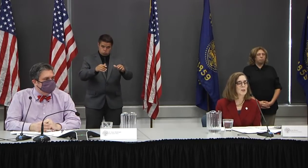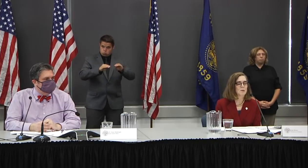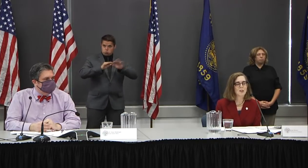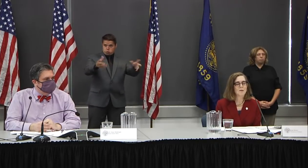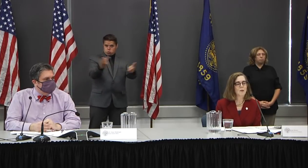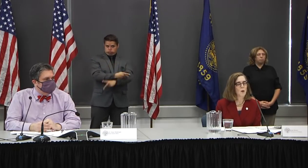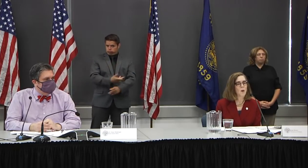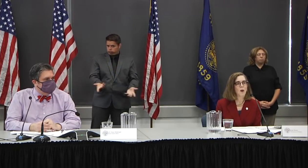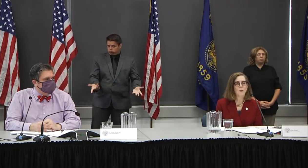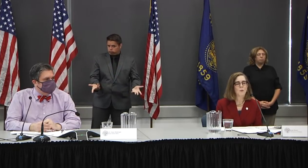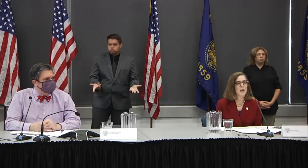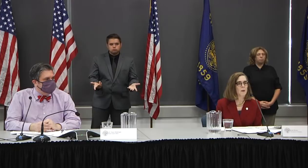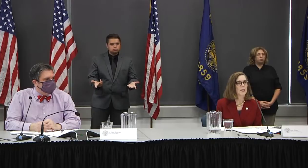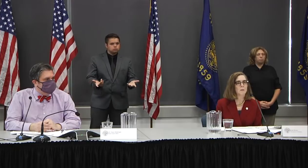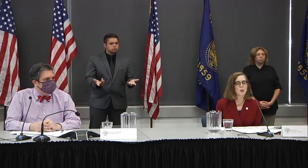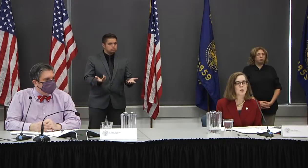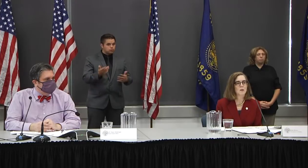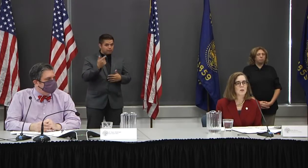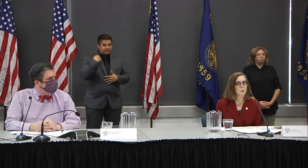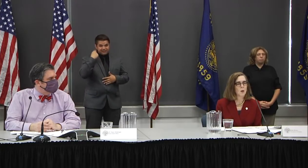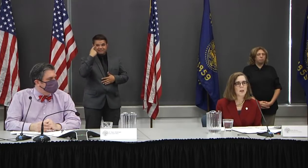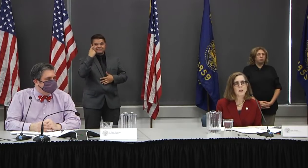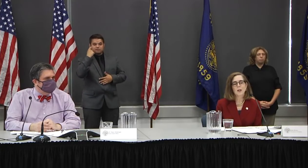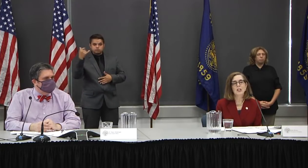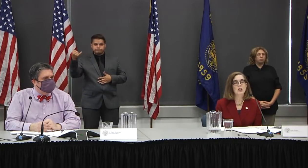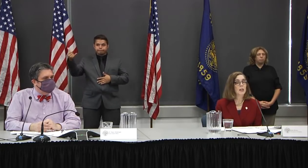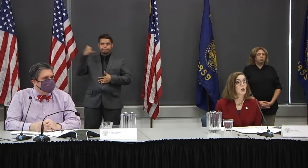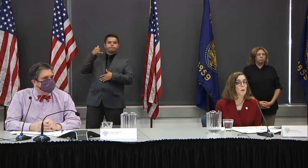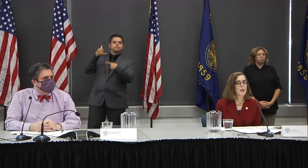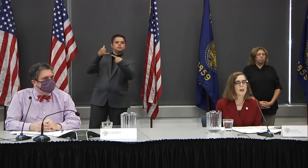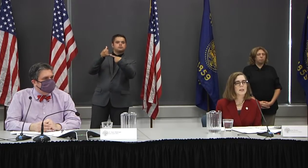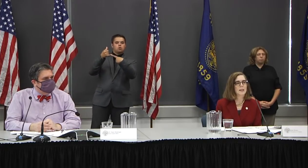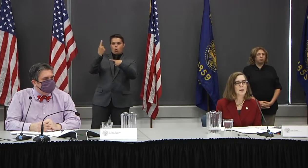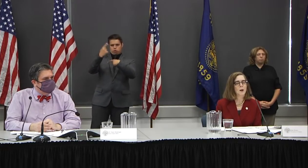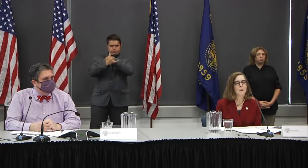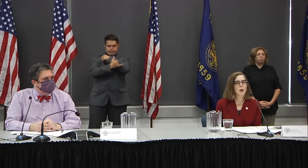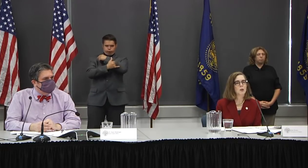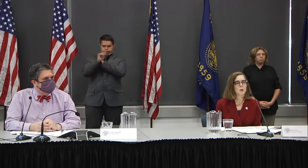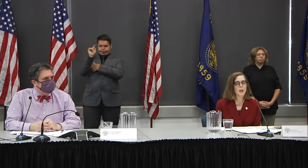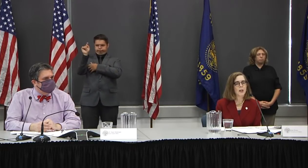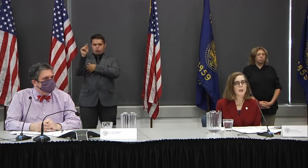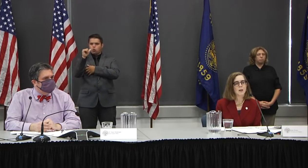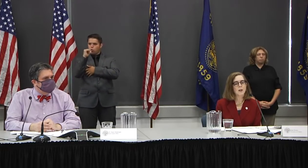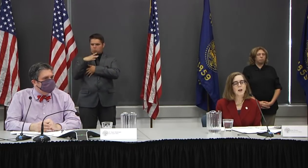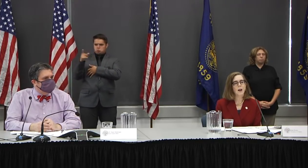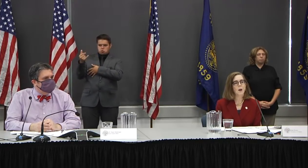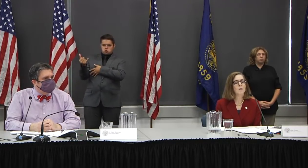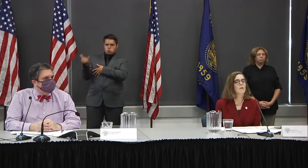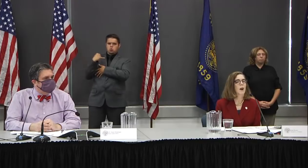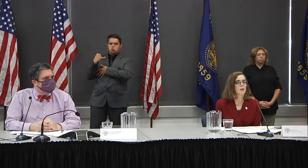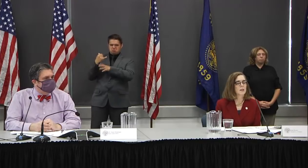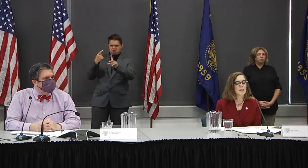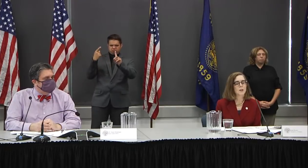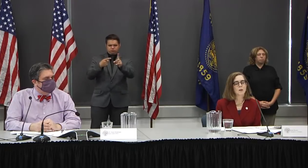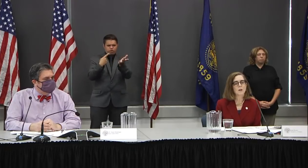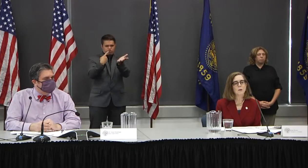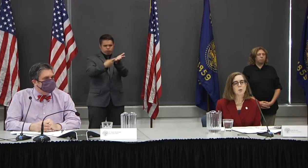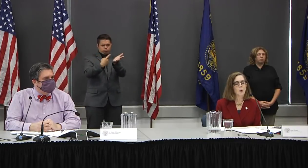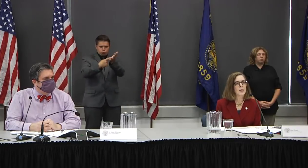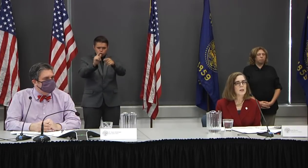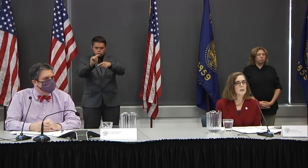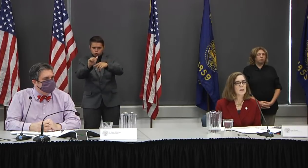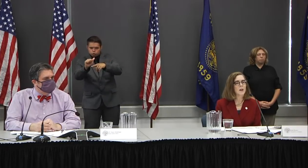you, I just received a phone call from a county commissioner this morning. She had a great idea about training